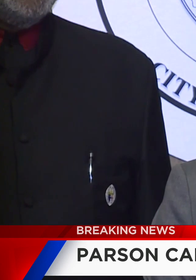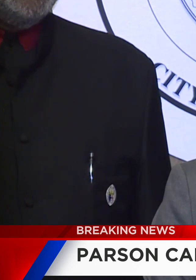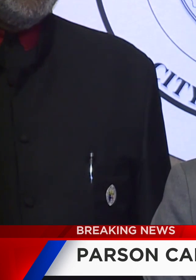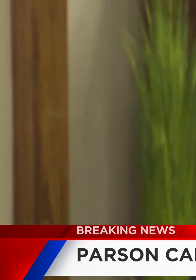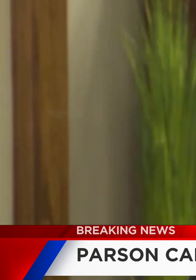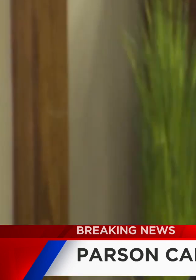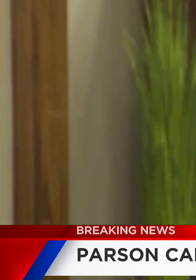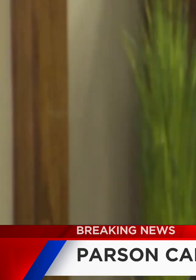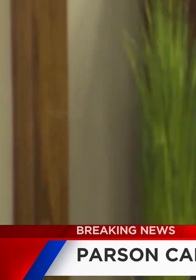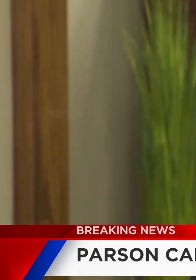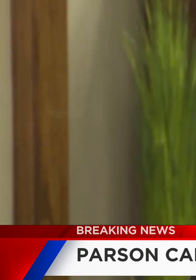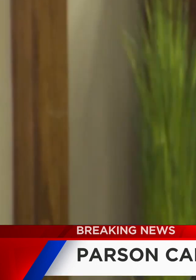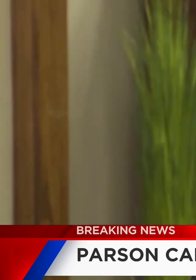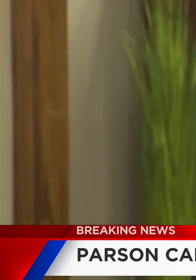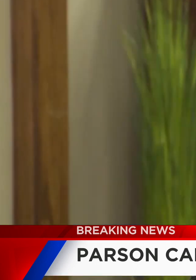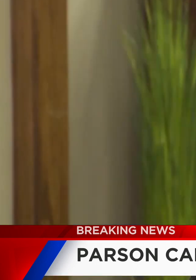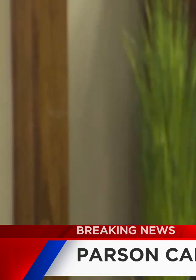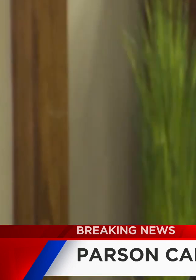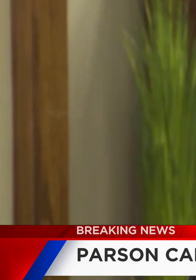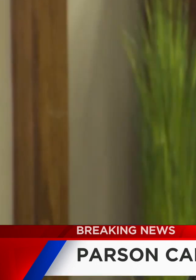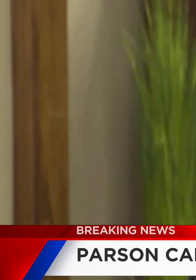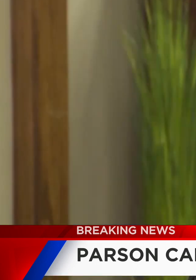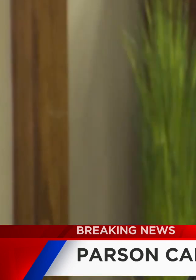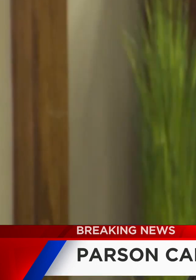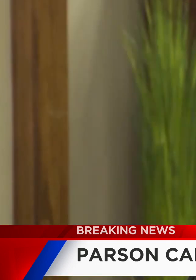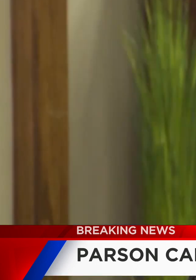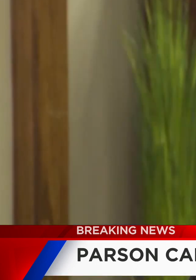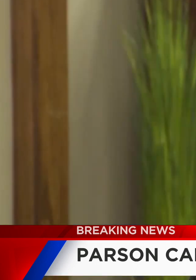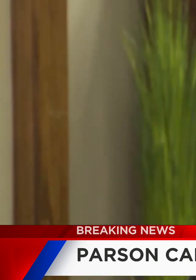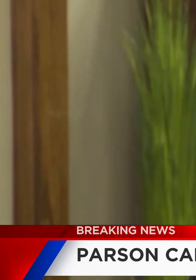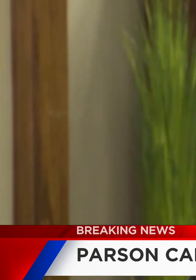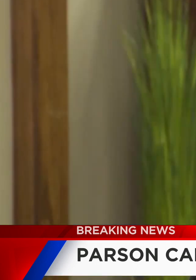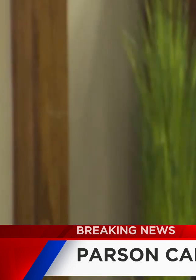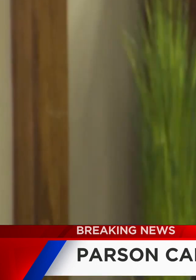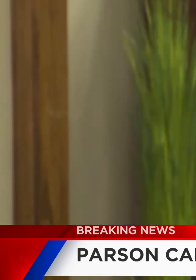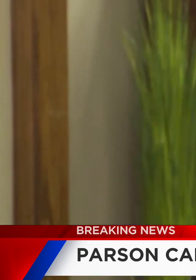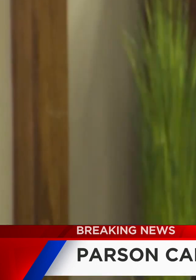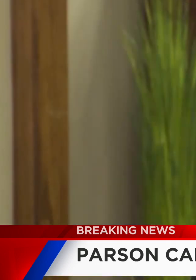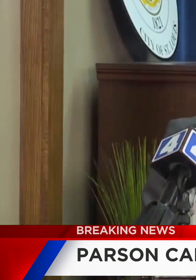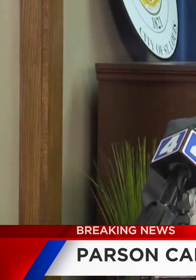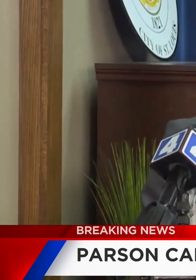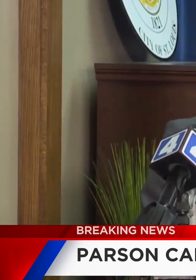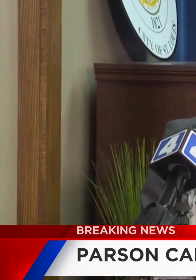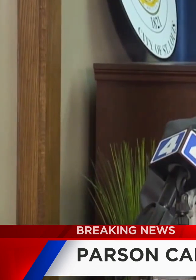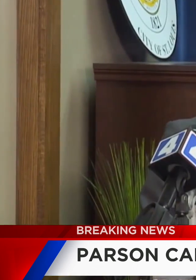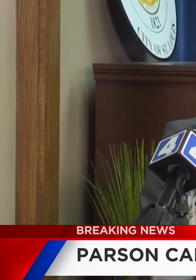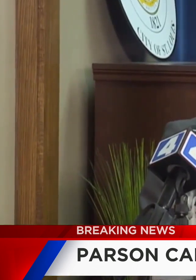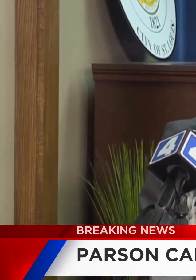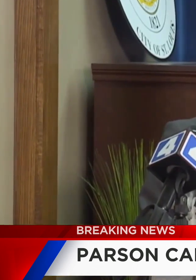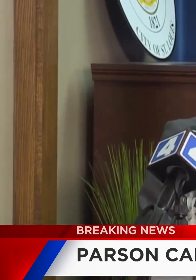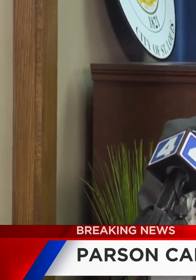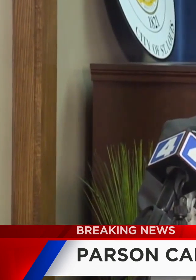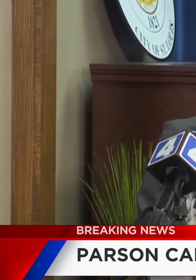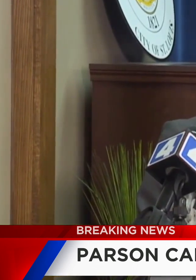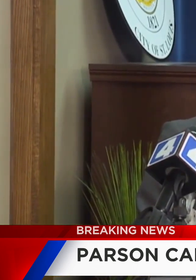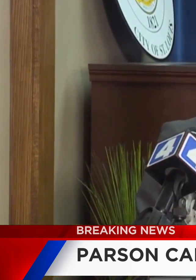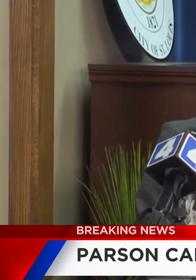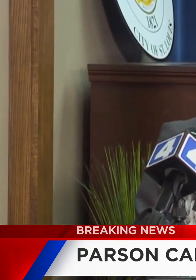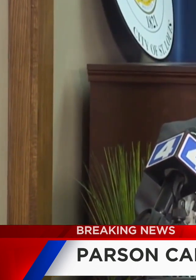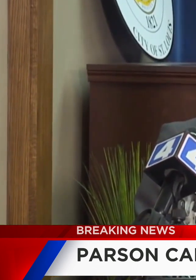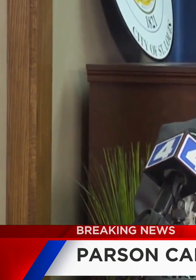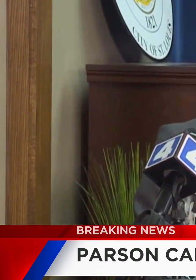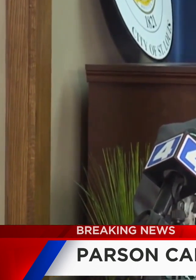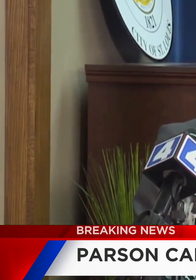our communities safer. Many other states with local prosecutors have enacted checks and